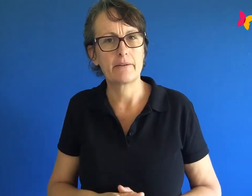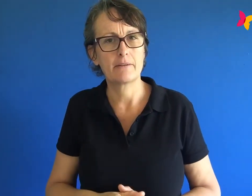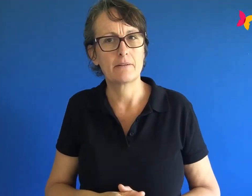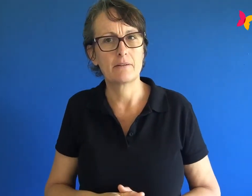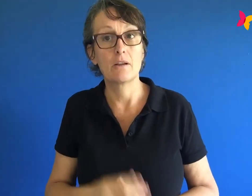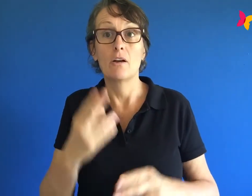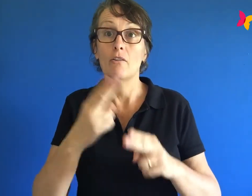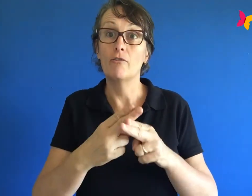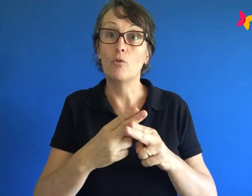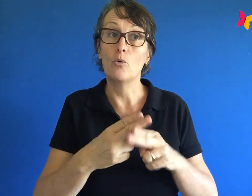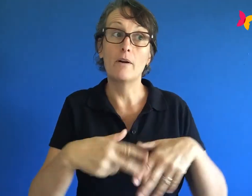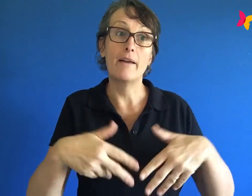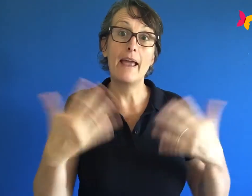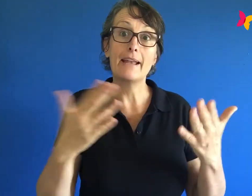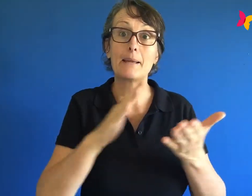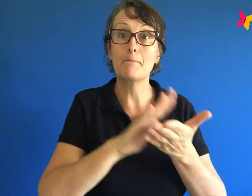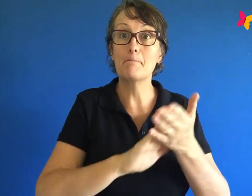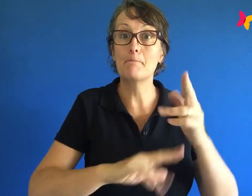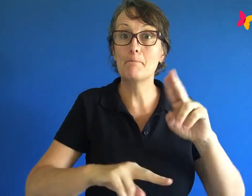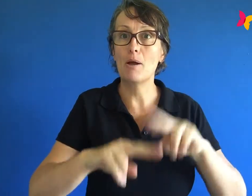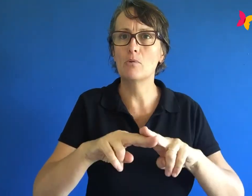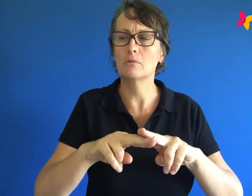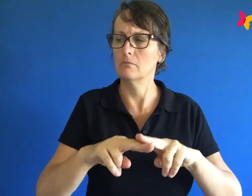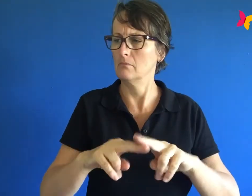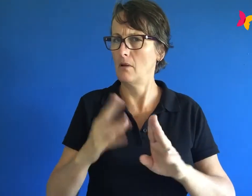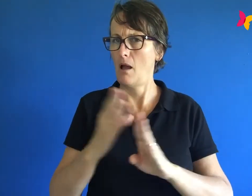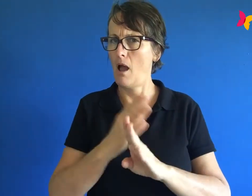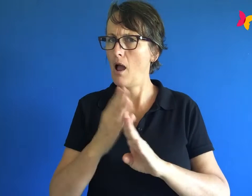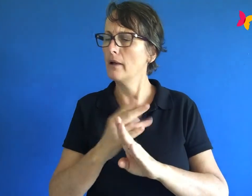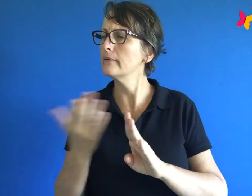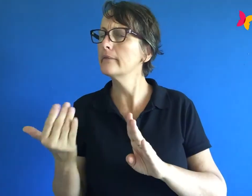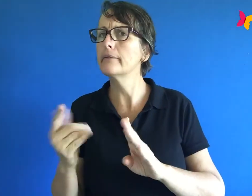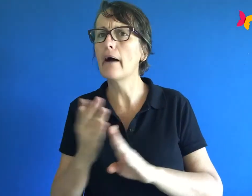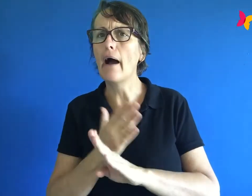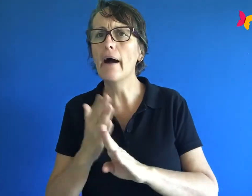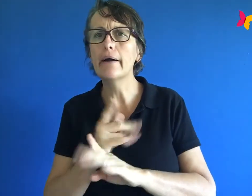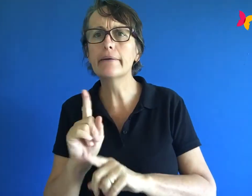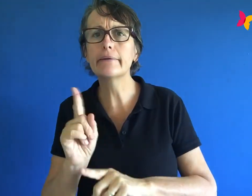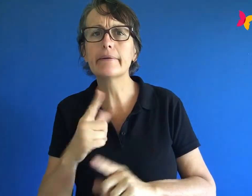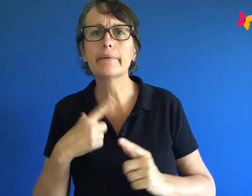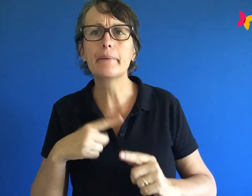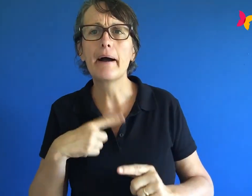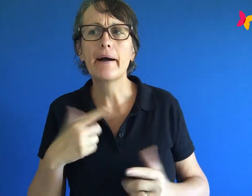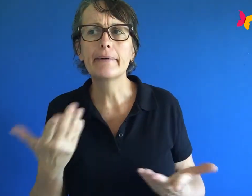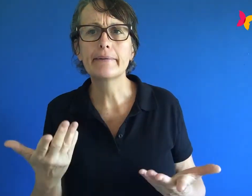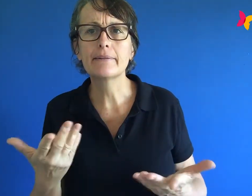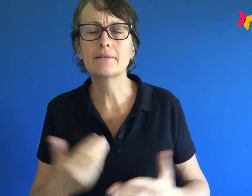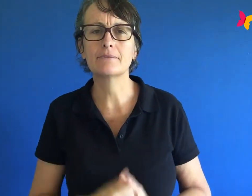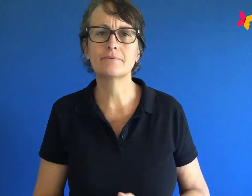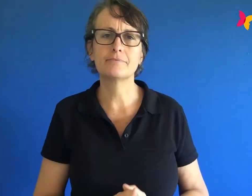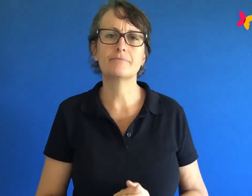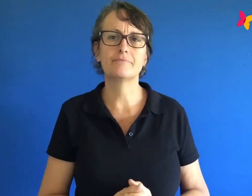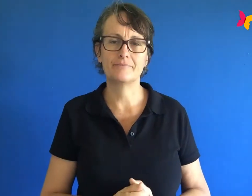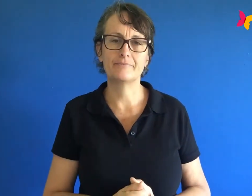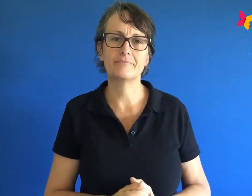parent, that sends off red flags. What are you hiding? You also spend your entire life as an